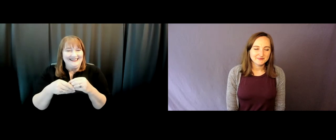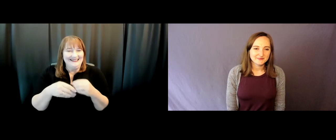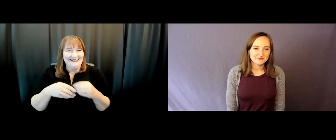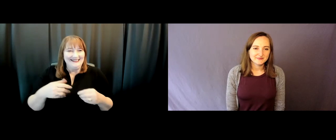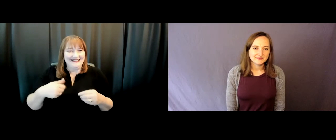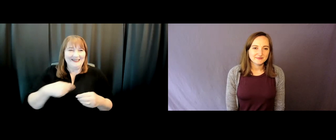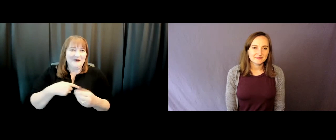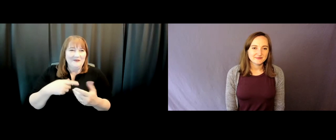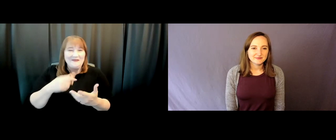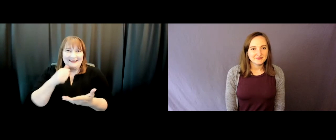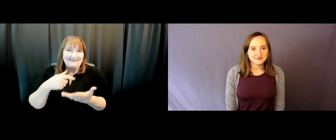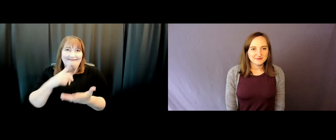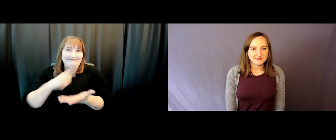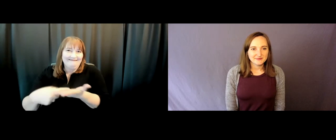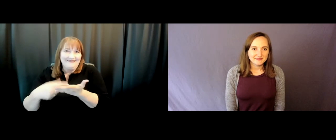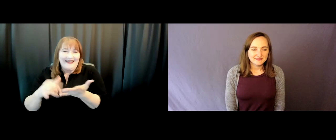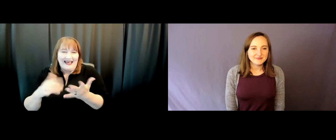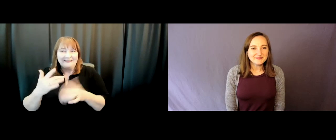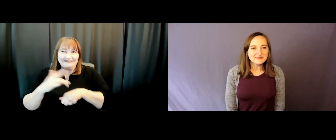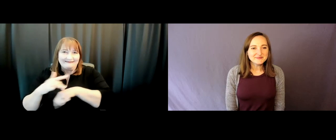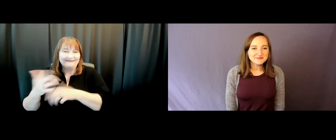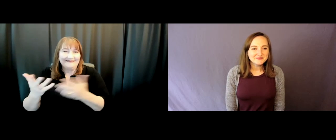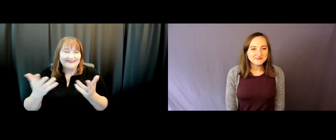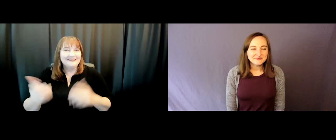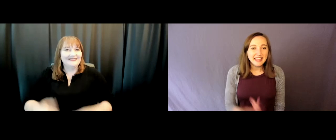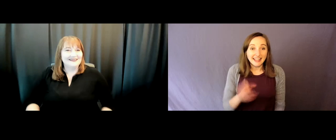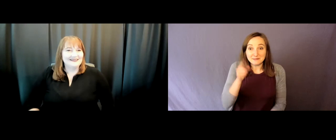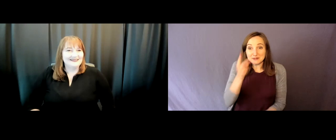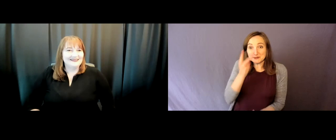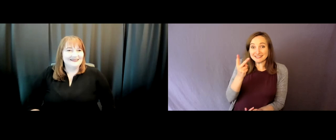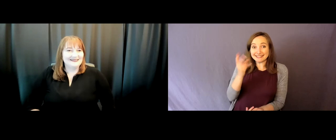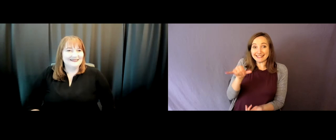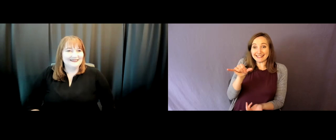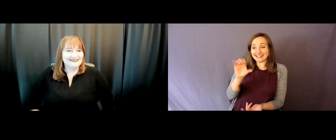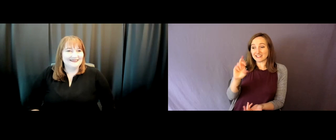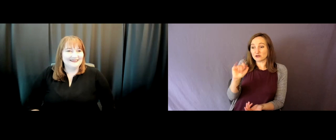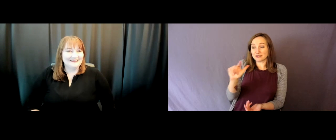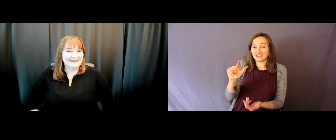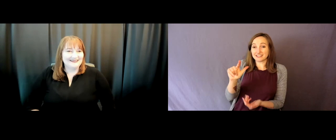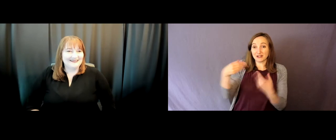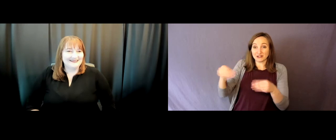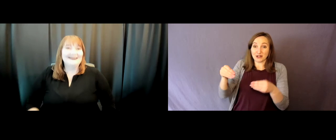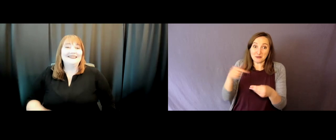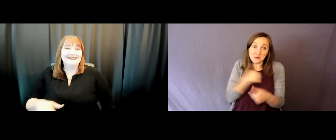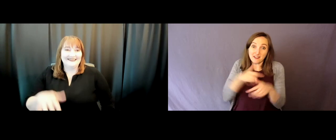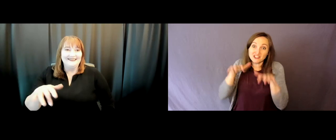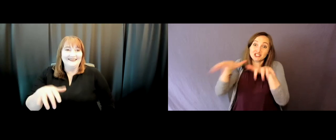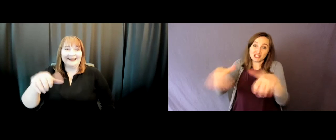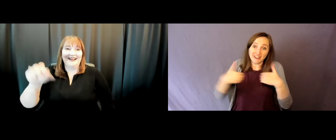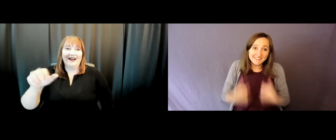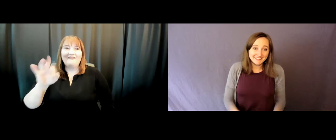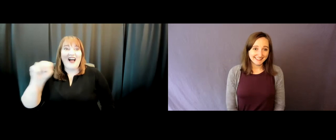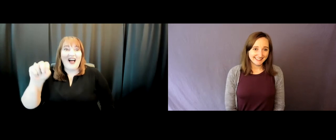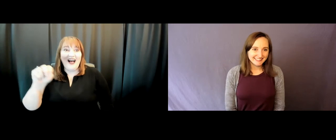really talked about that. Yeah, stones are fun. I mean, you've seen the crystal shop, so we have a lot. Yeah. It's so much fun in